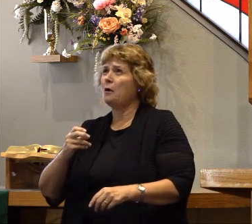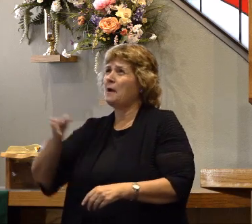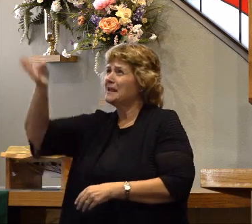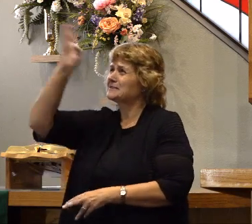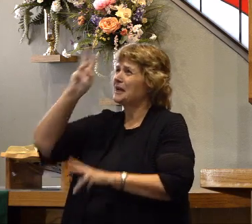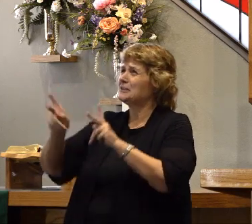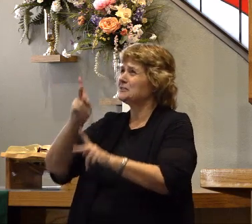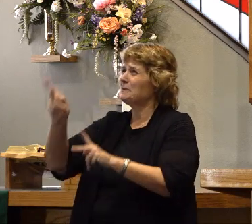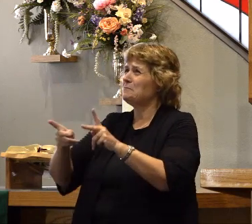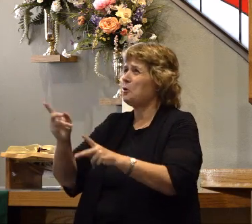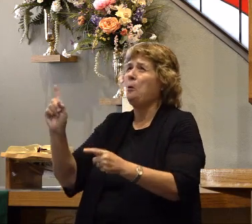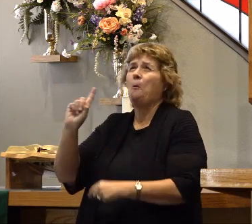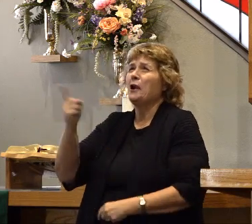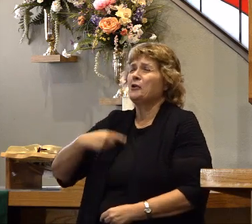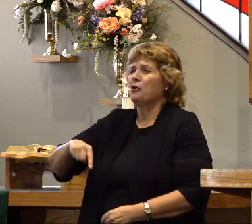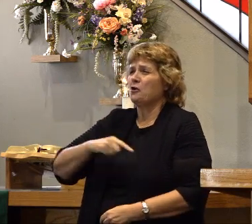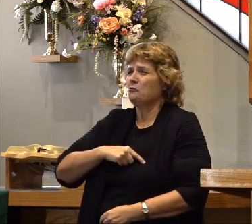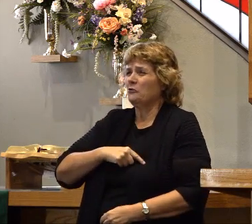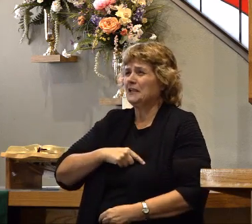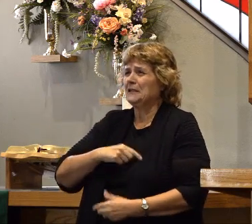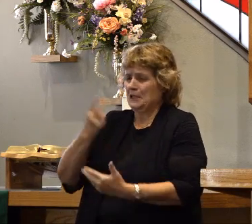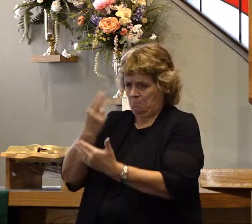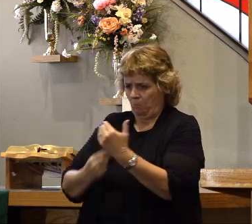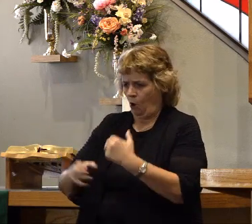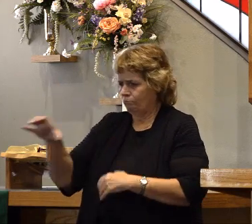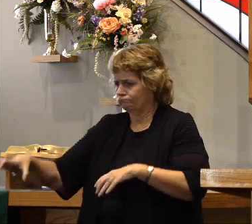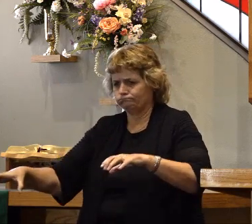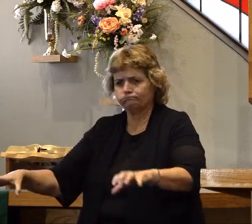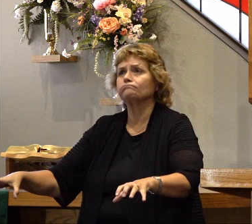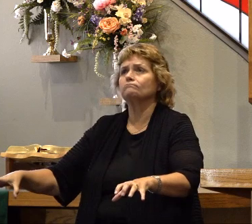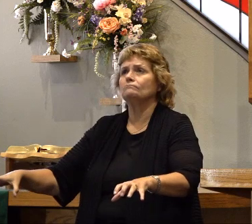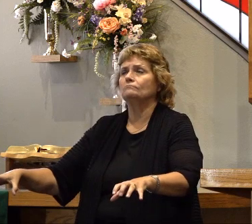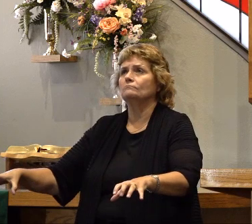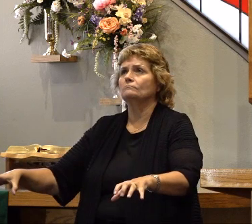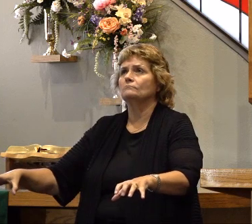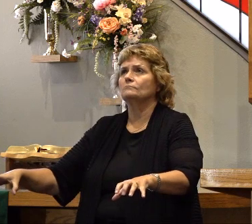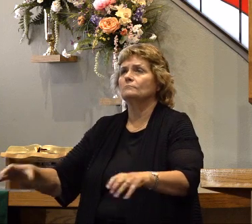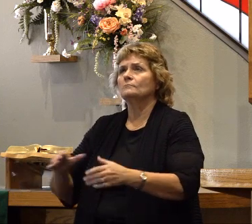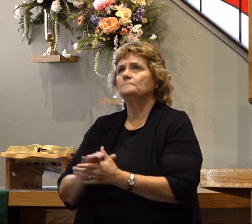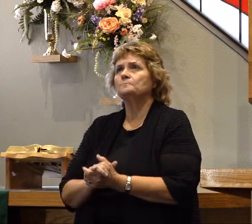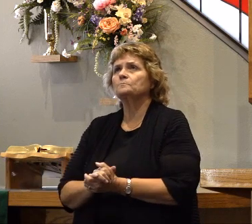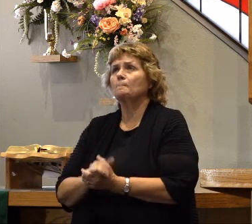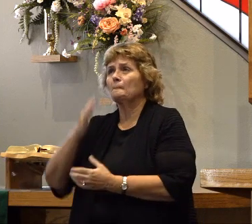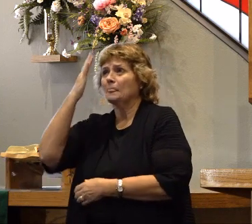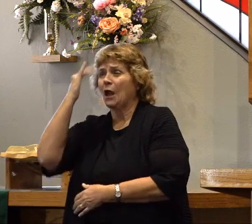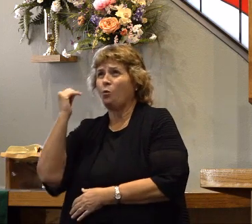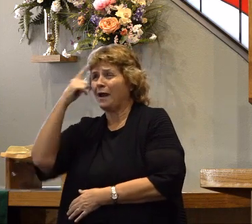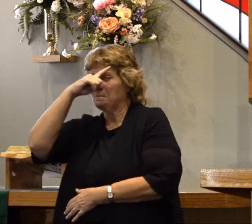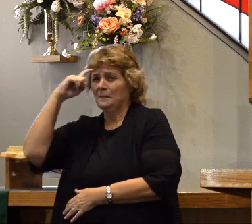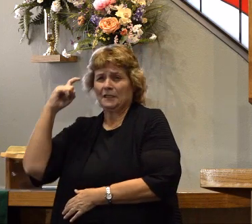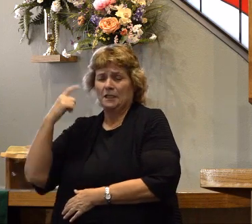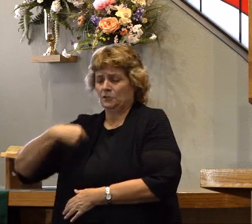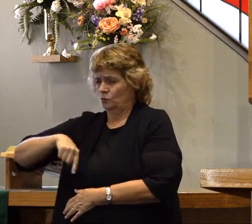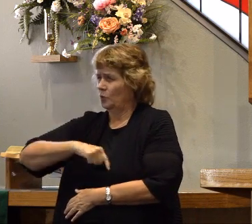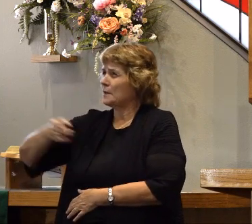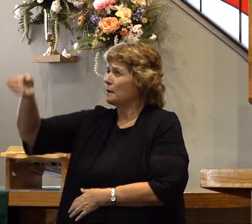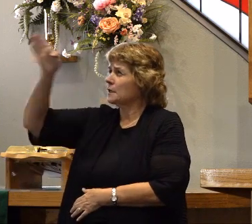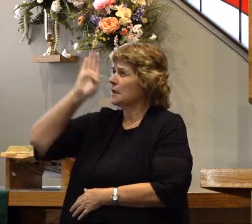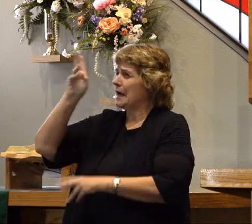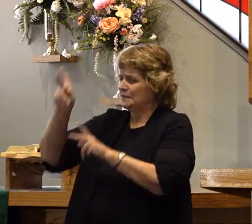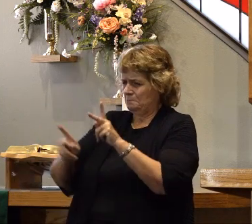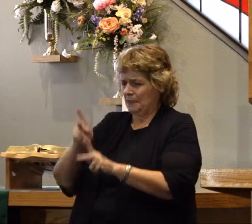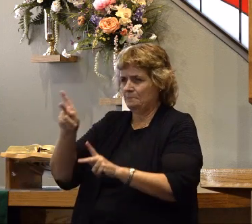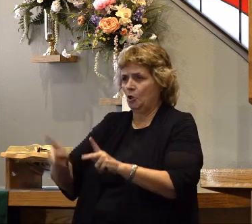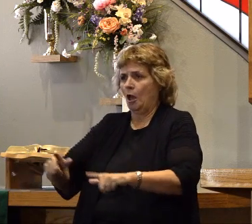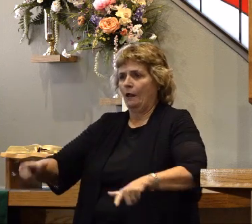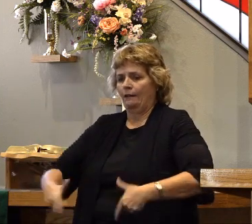in both kingdoms, one foot on one side, one foot on the other, because we are God's people